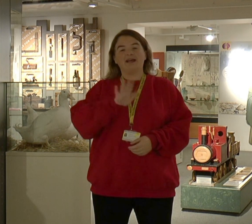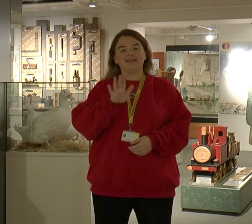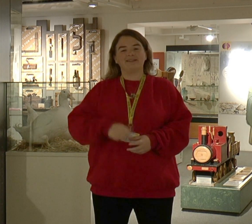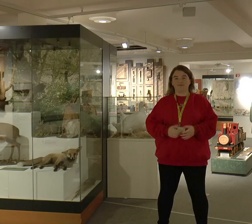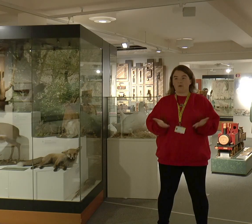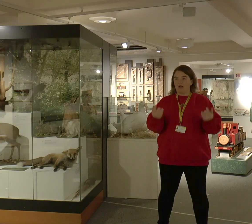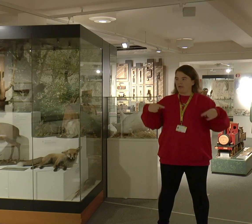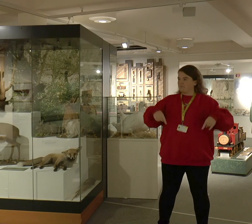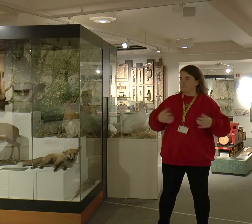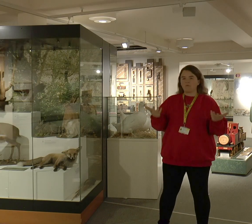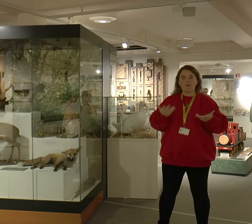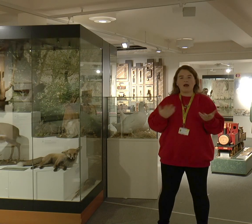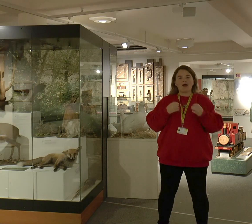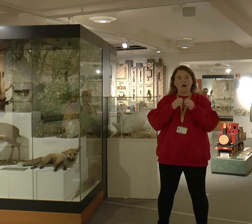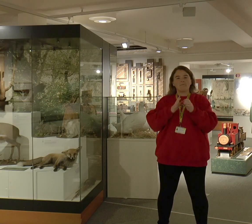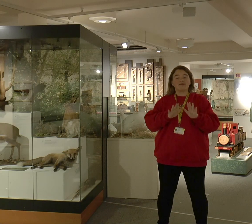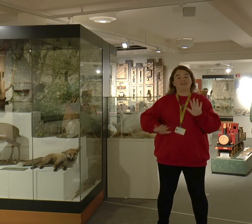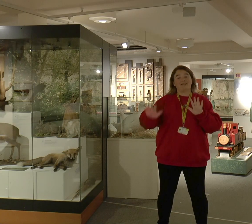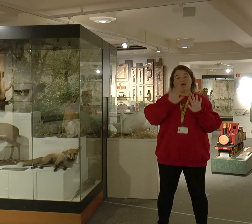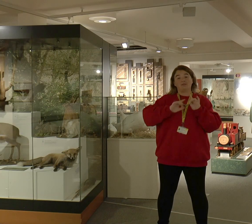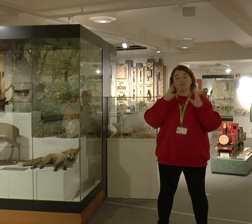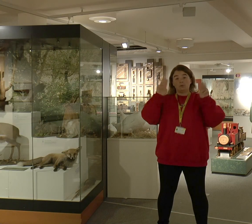everyone, and welcome to Bucks County Museum.